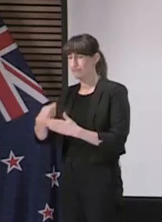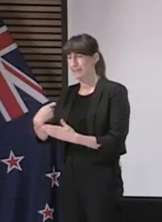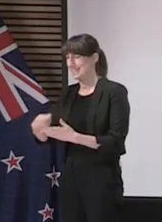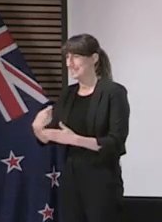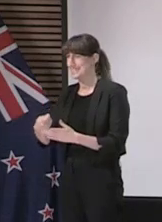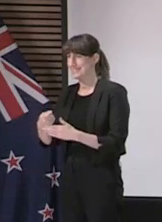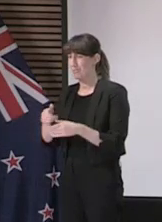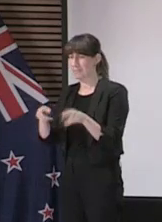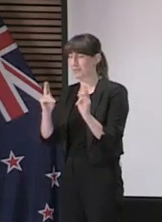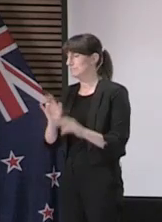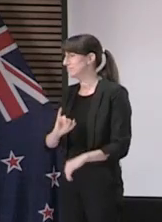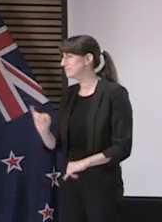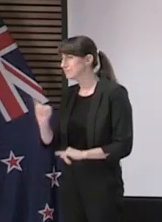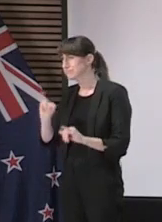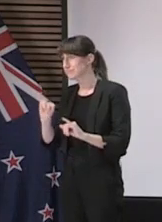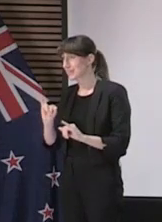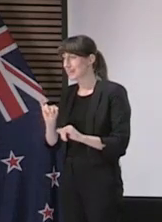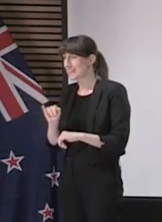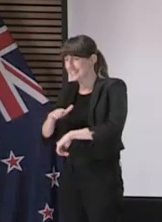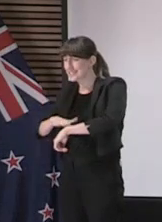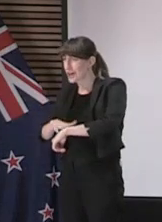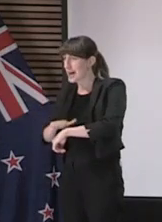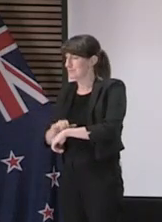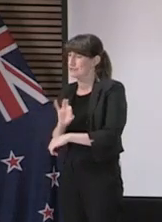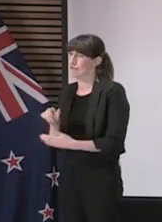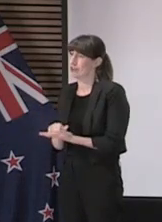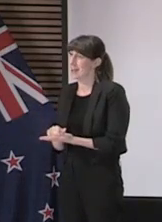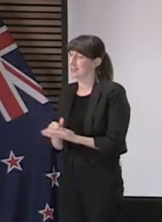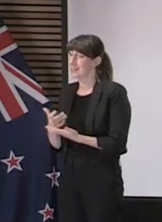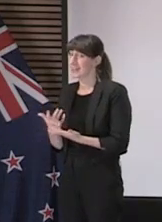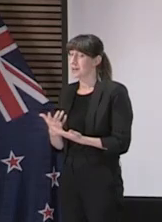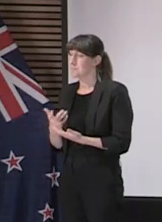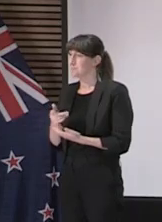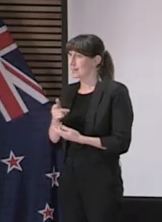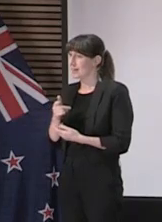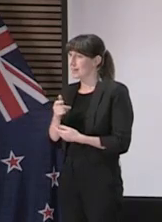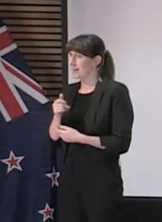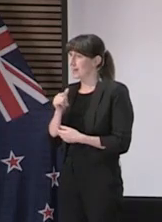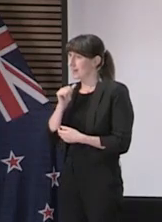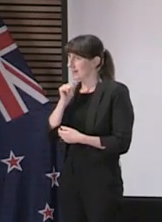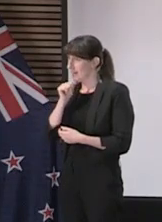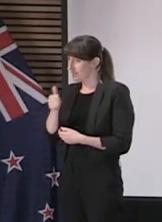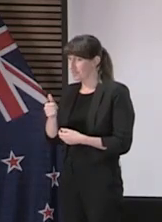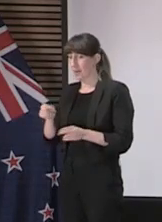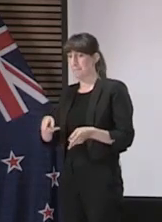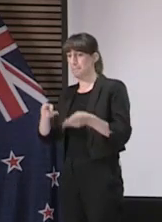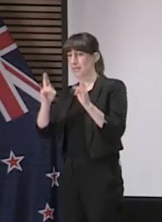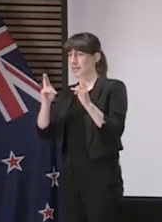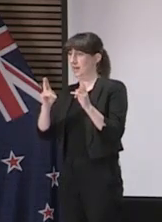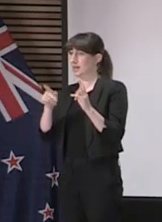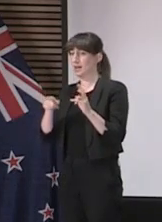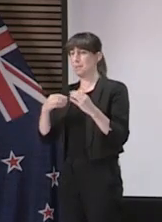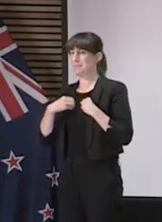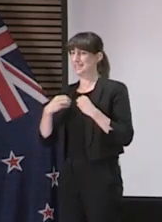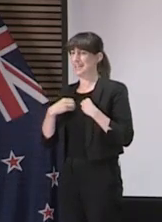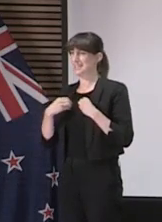like this. I'd also just ask someone to think about what happens if you then do remove someone from your commercial property.